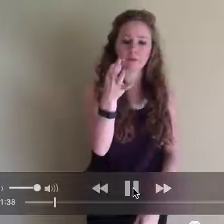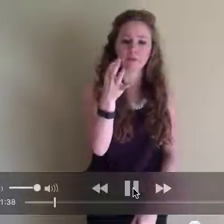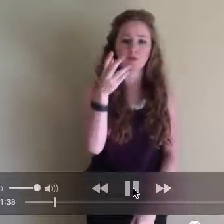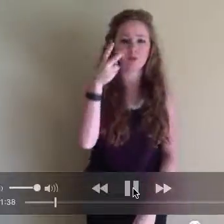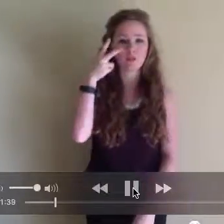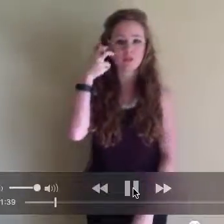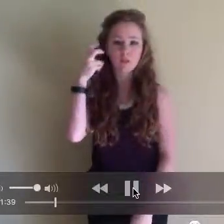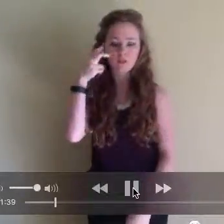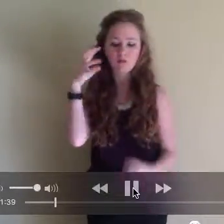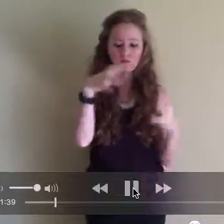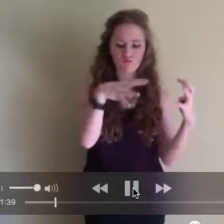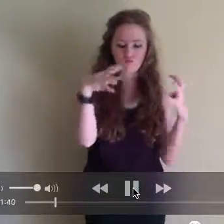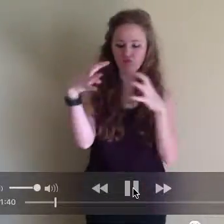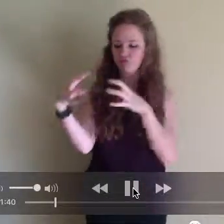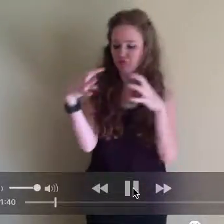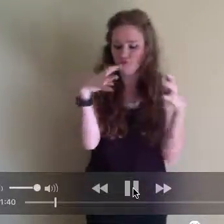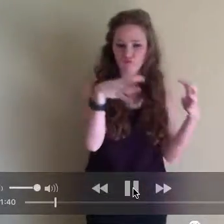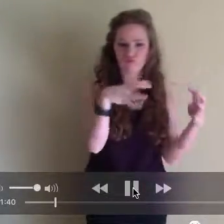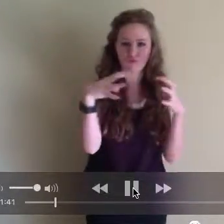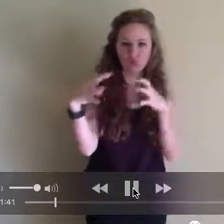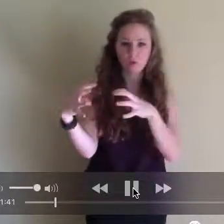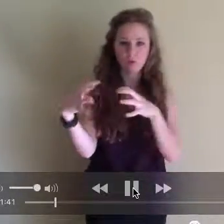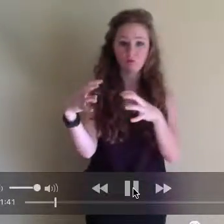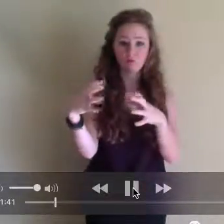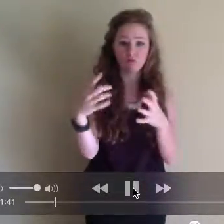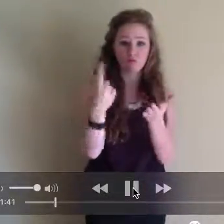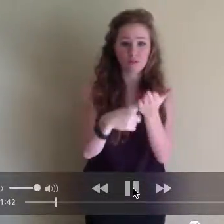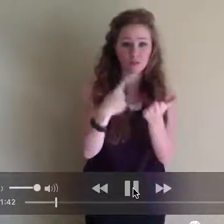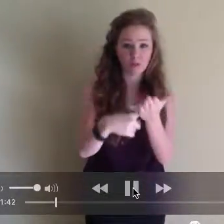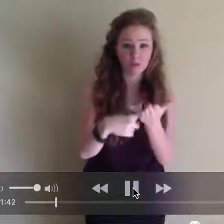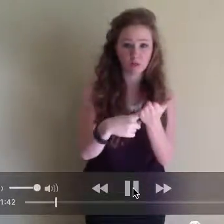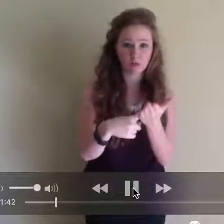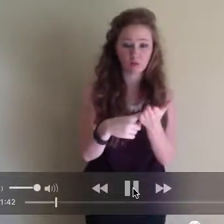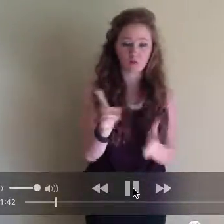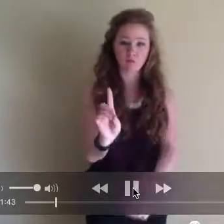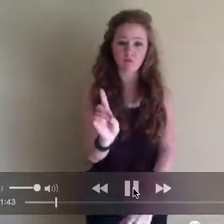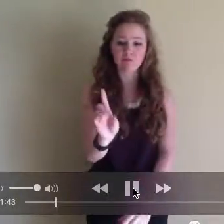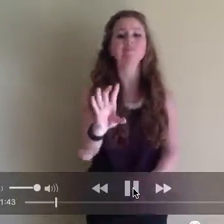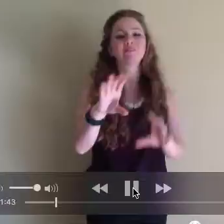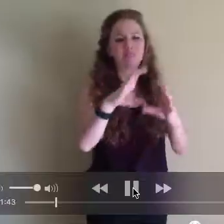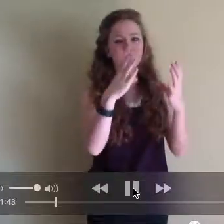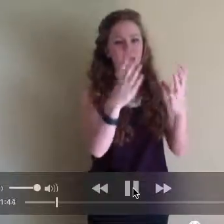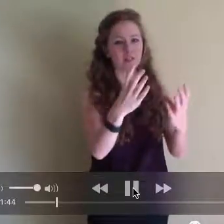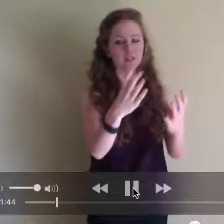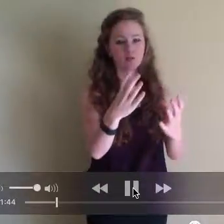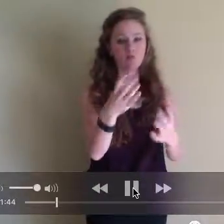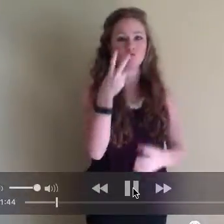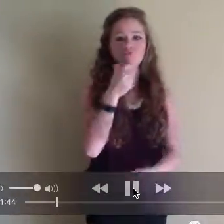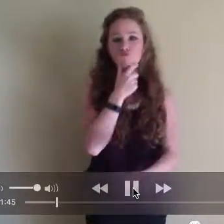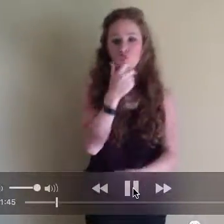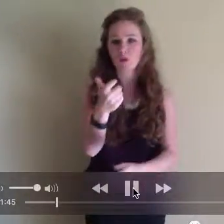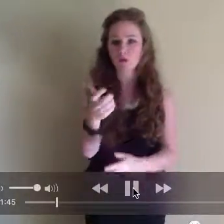bad community. The French and Indian War had just finished.